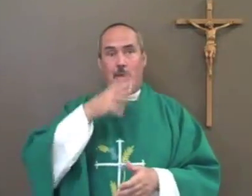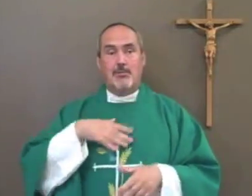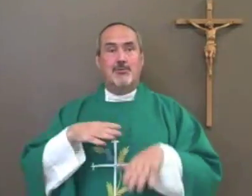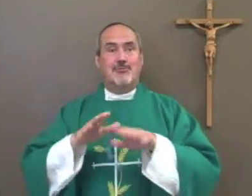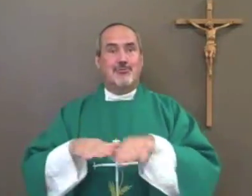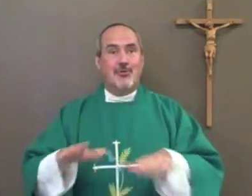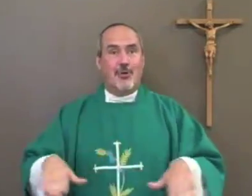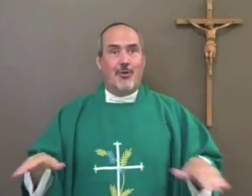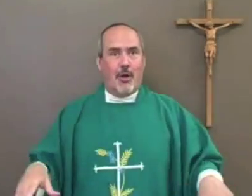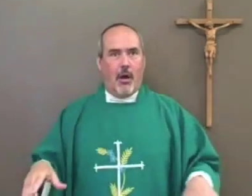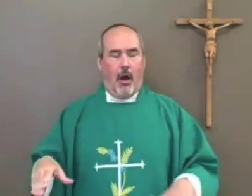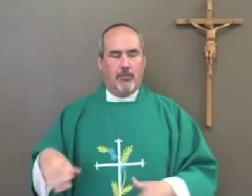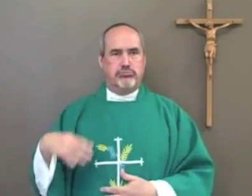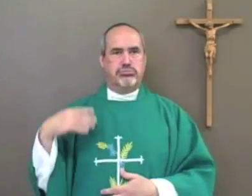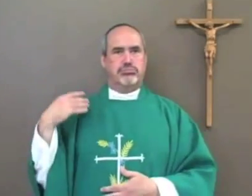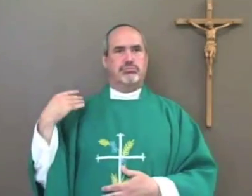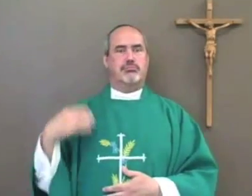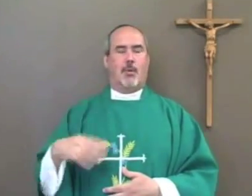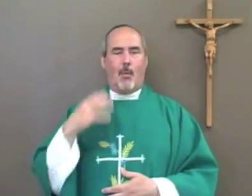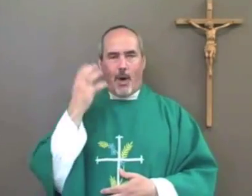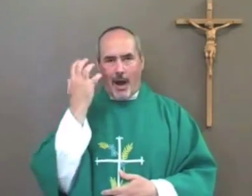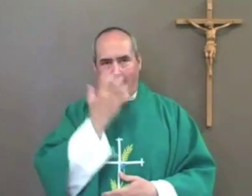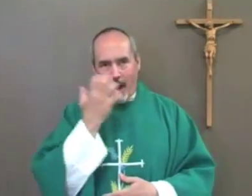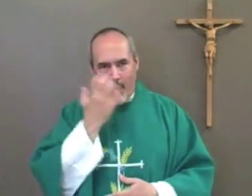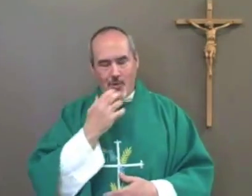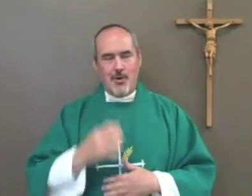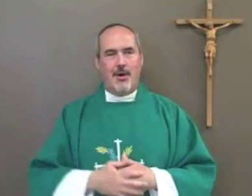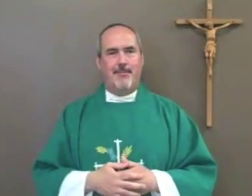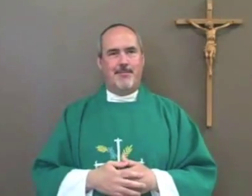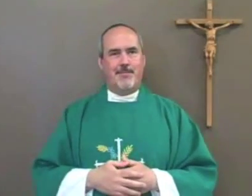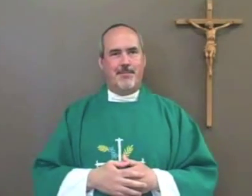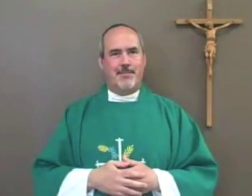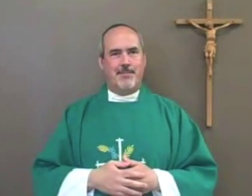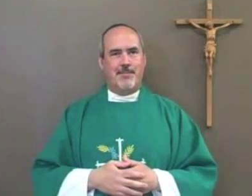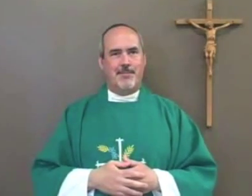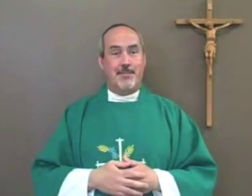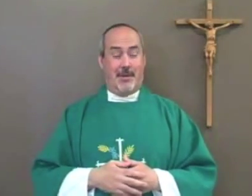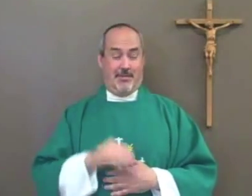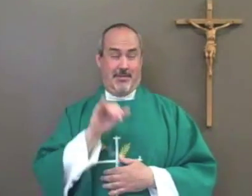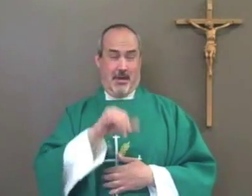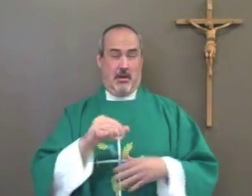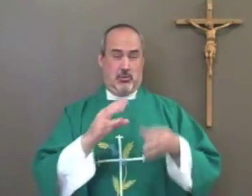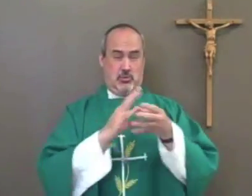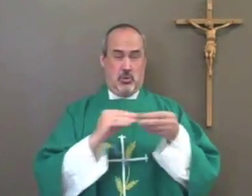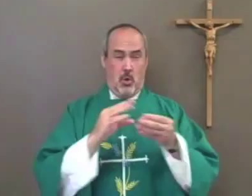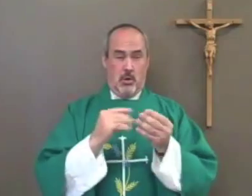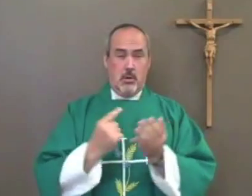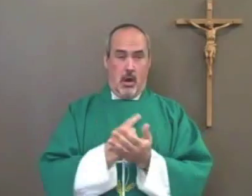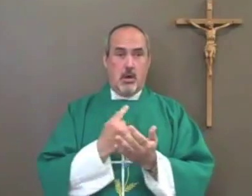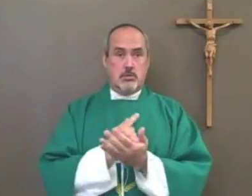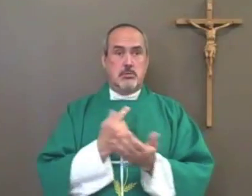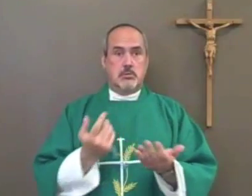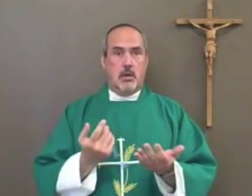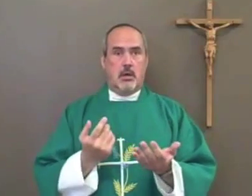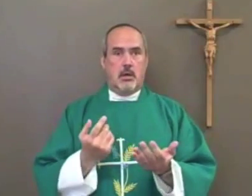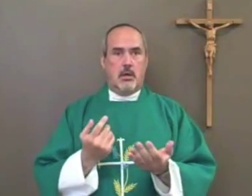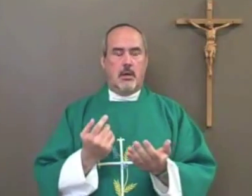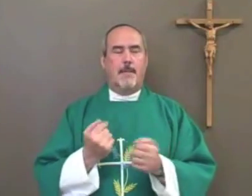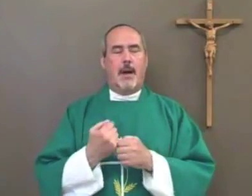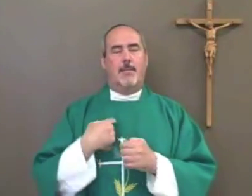5,000 of those were men, and the rest were women and children. That's quite amazing when you think about it. This story